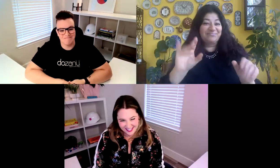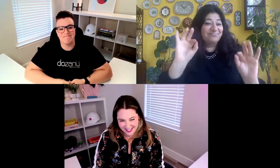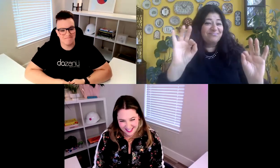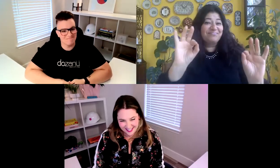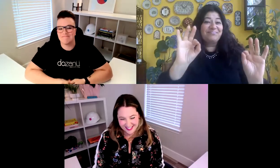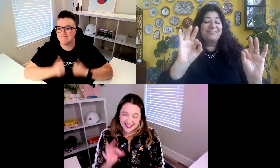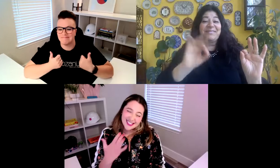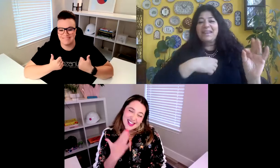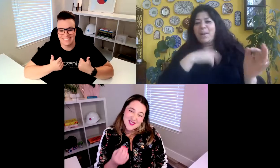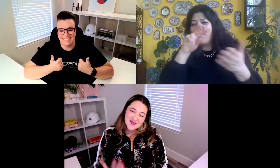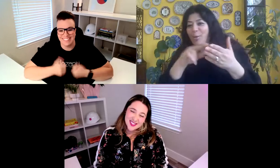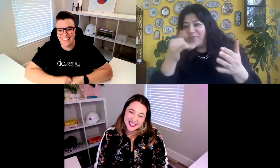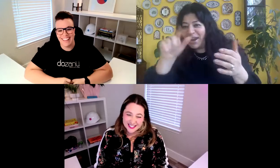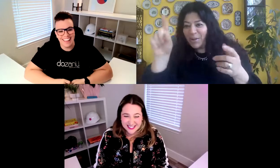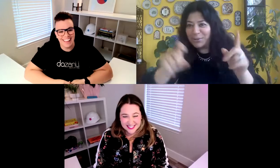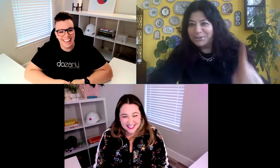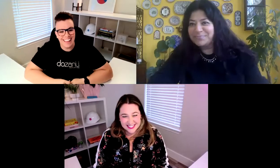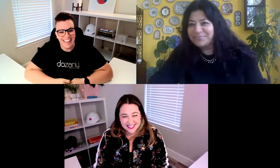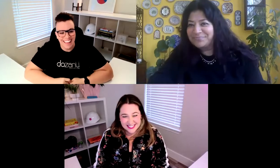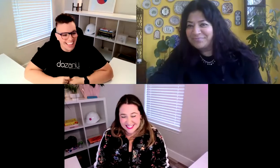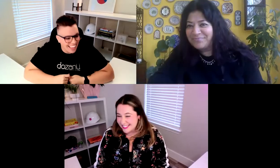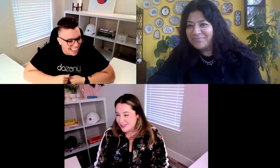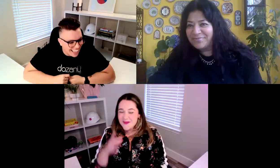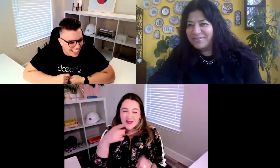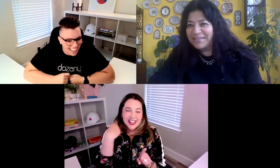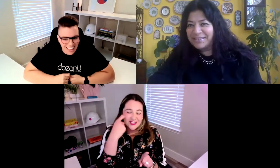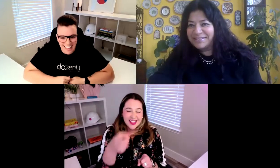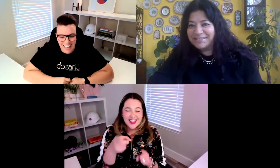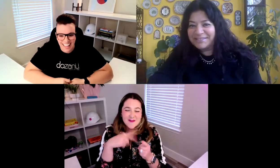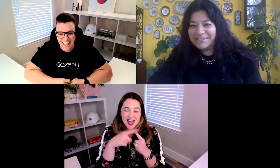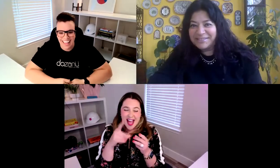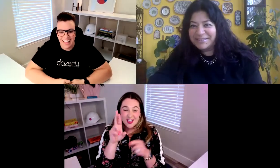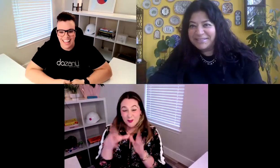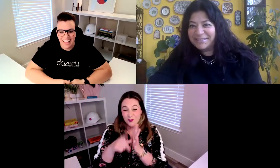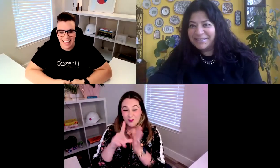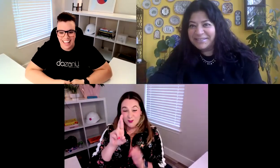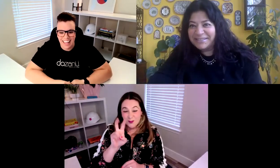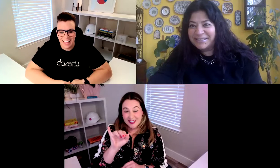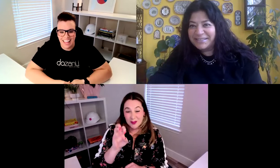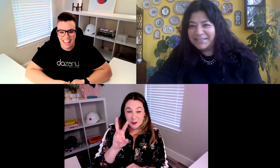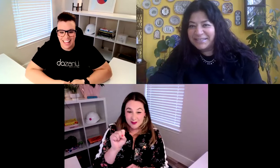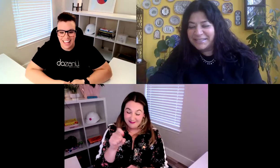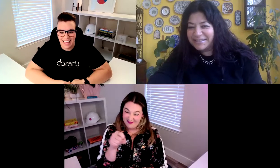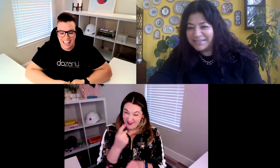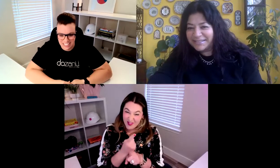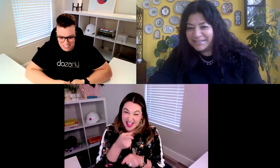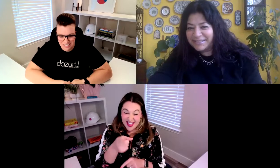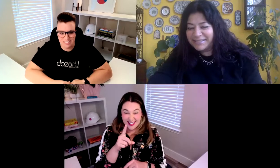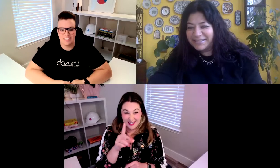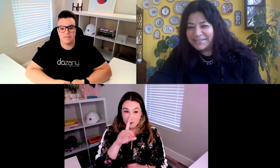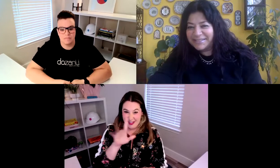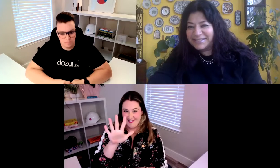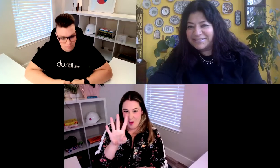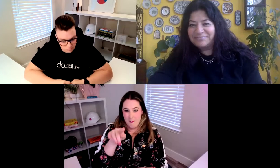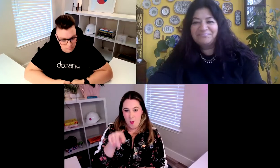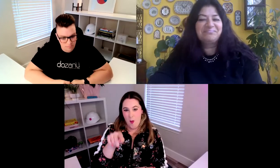reach out to Dozanu Innovations? I'll put your contact information in the chat and I'll sure to post it. This is Michelle. Also, I want to say,